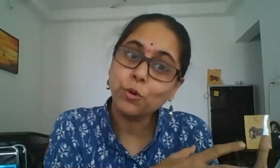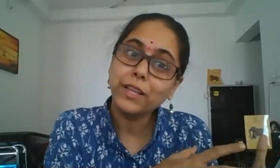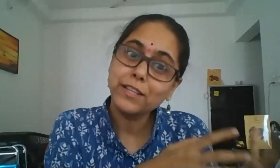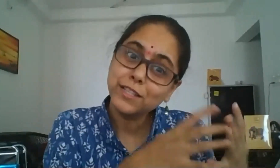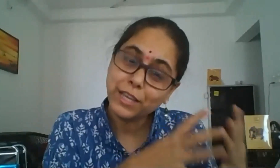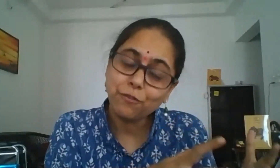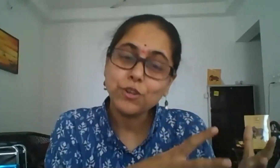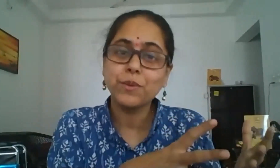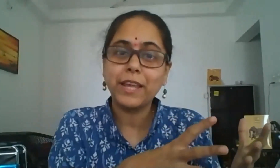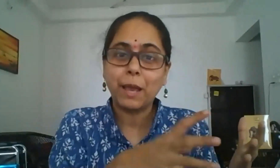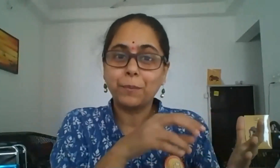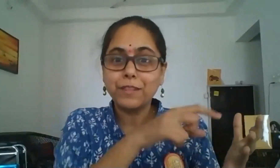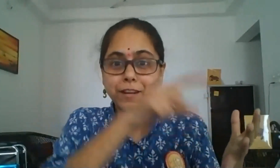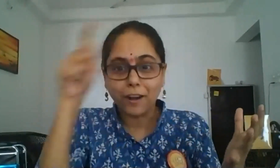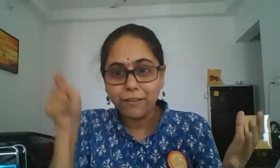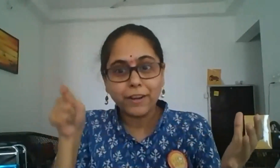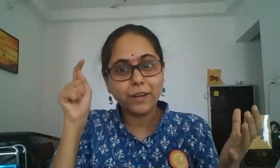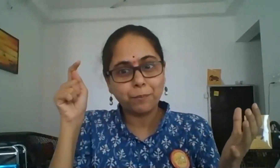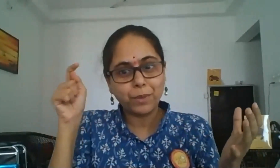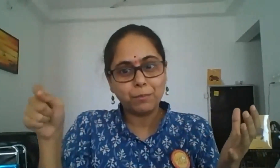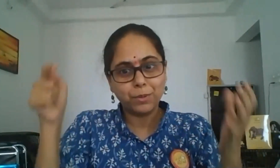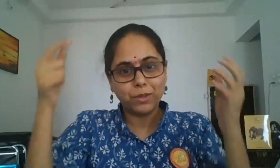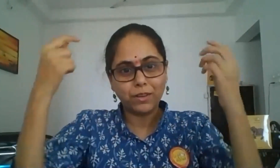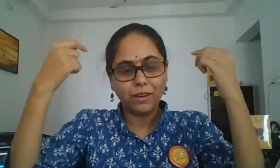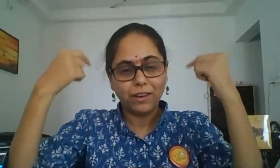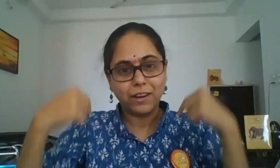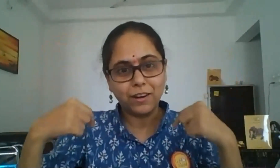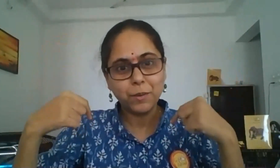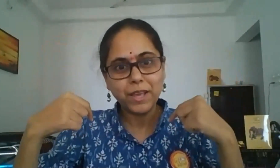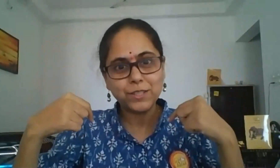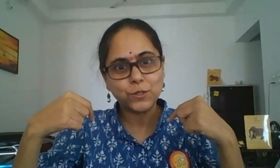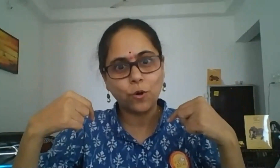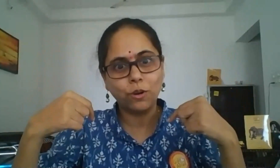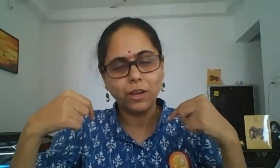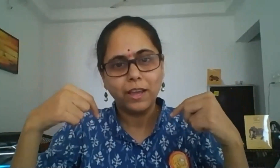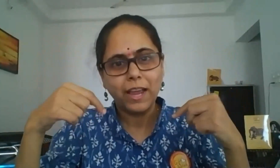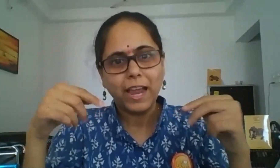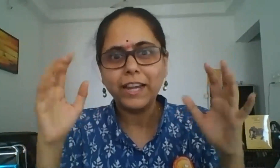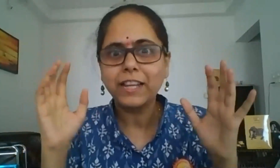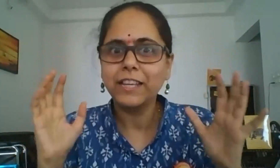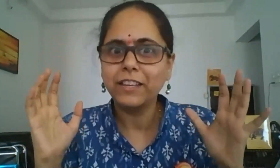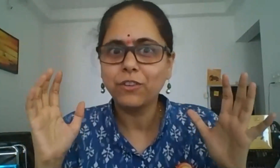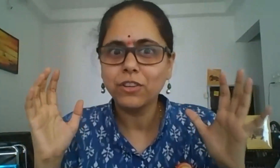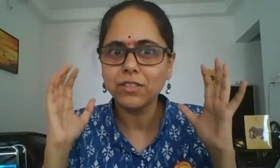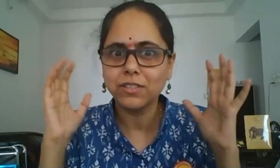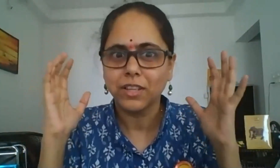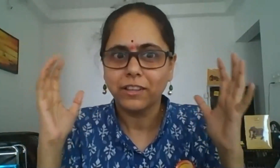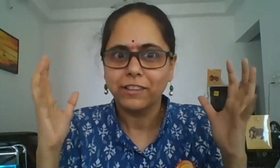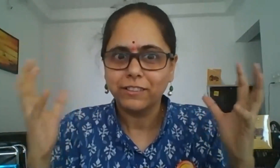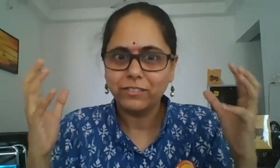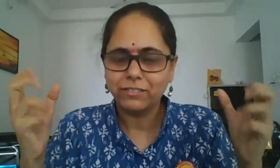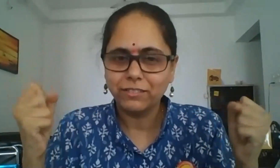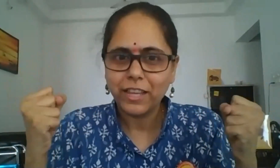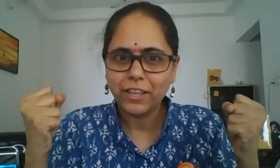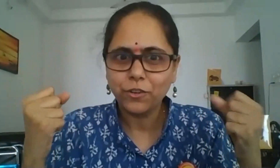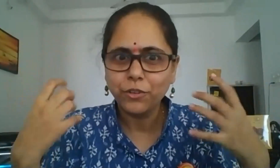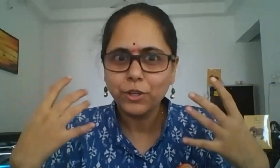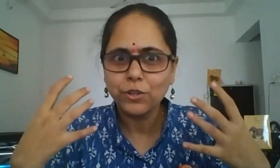than us. He was very happy that 100 people heard my song, and he was like, we could see